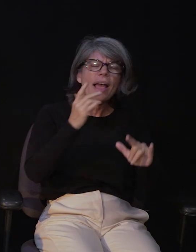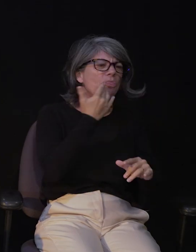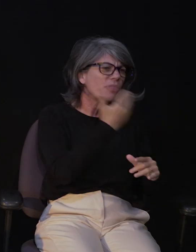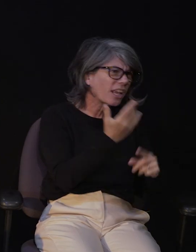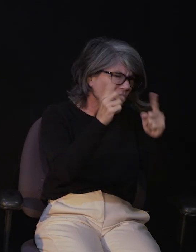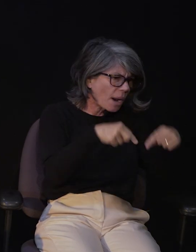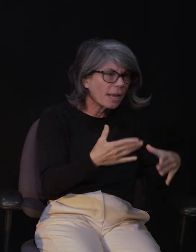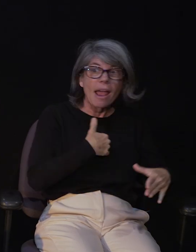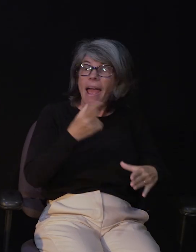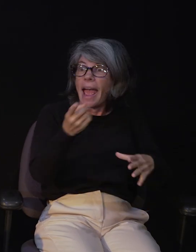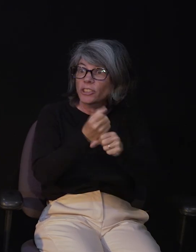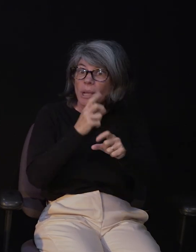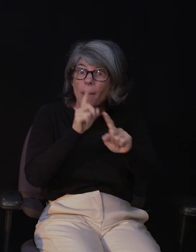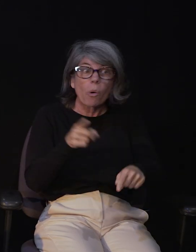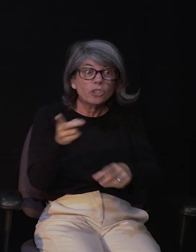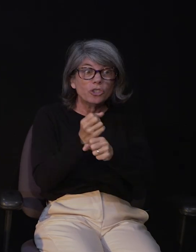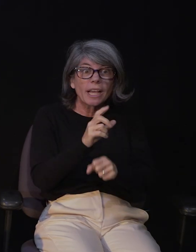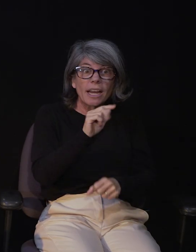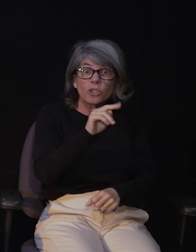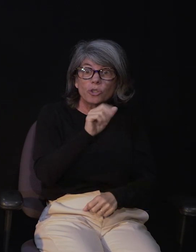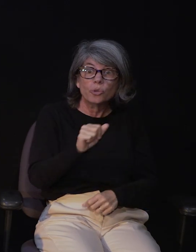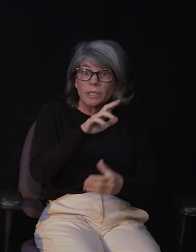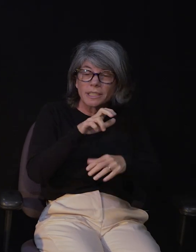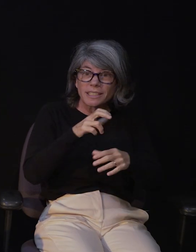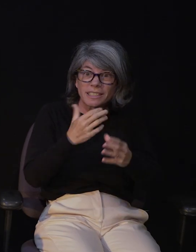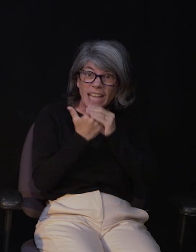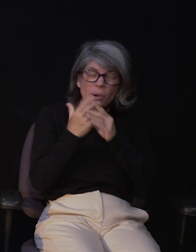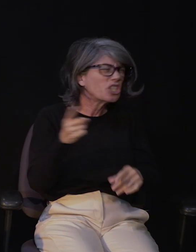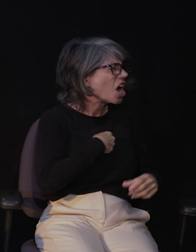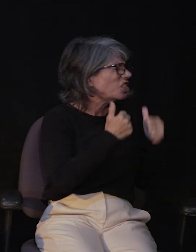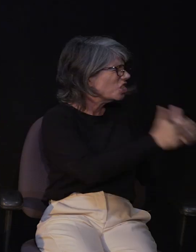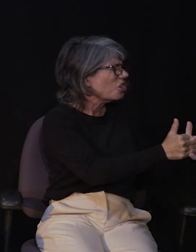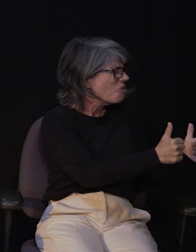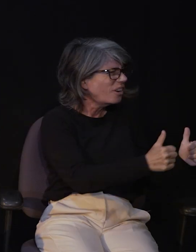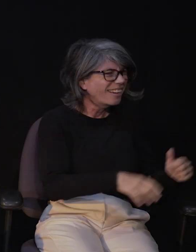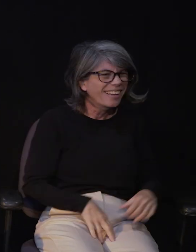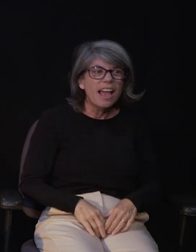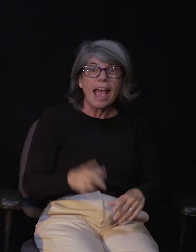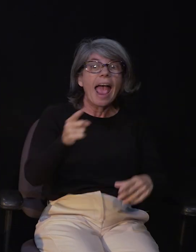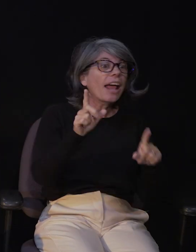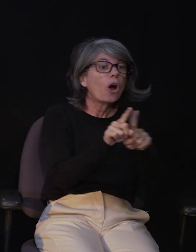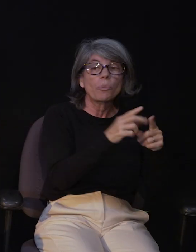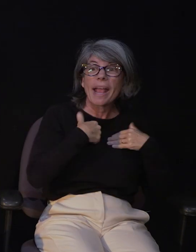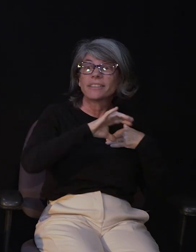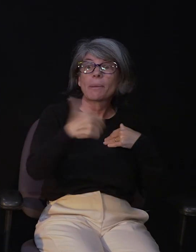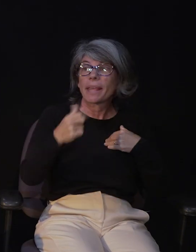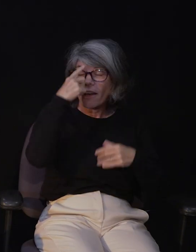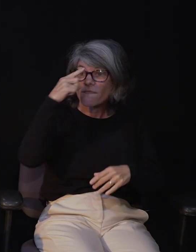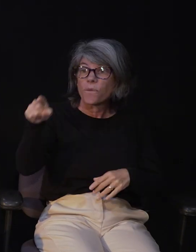being here. Hey, did you get my order? Did you get a tuna sandwich? I got your tuna sandwich. Tuna sandwich. And we have something